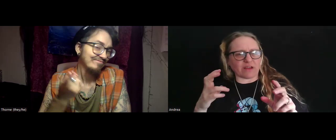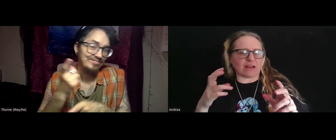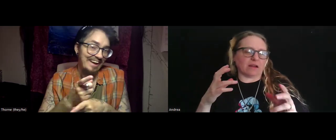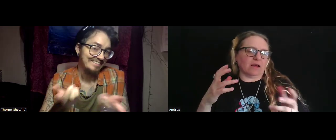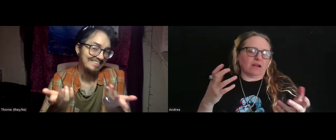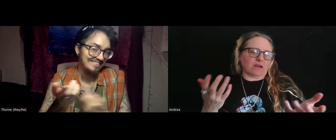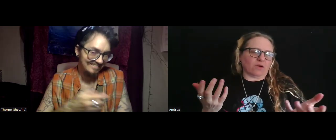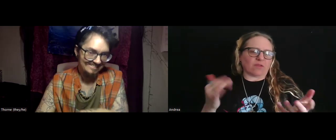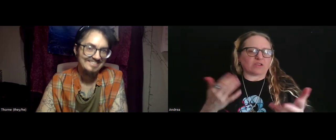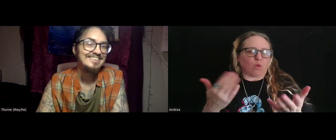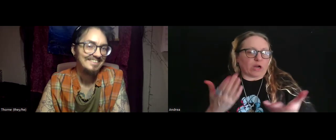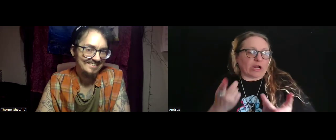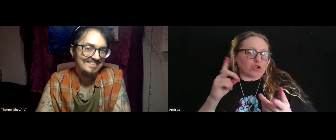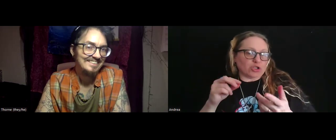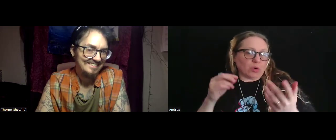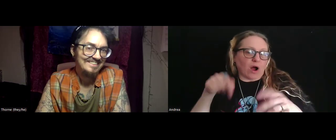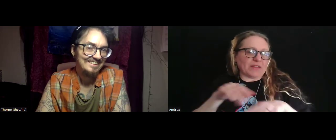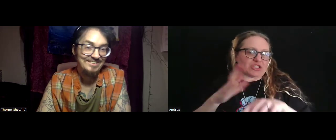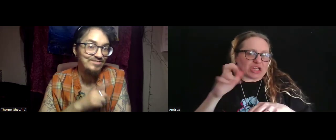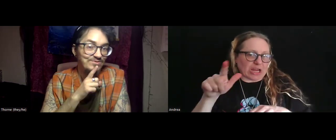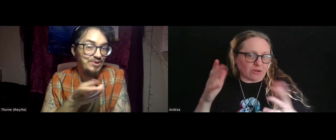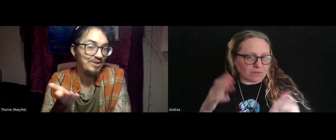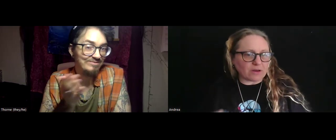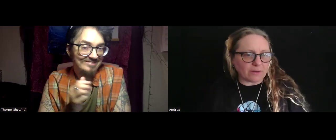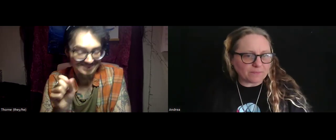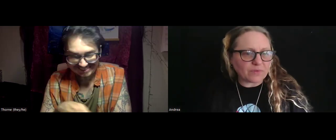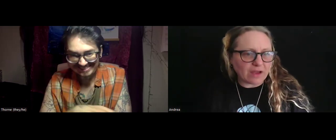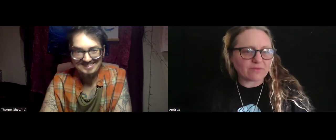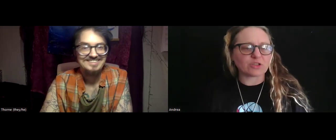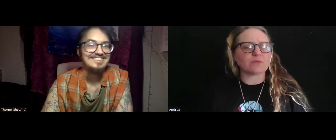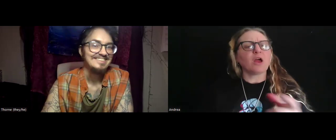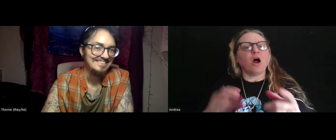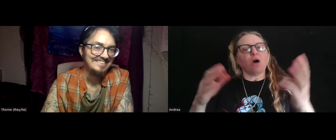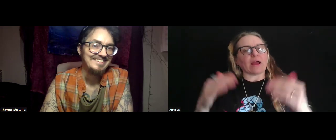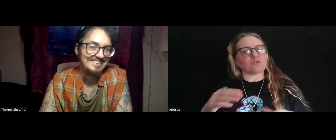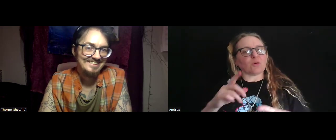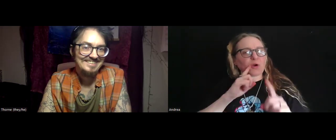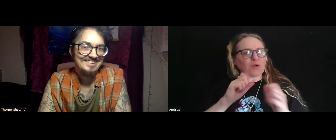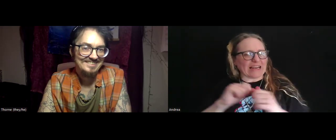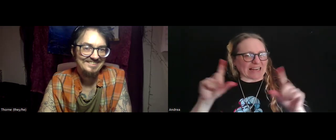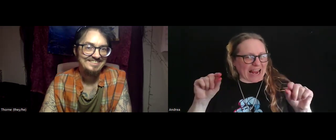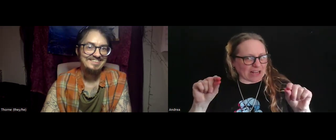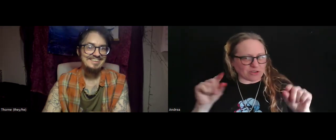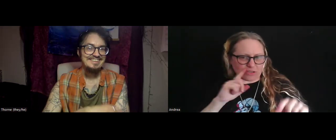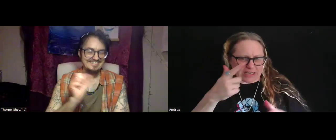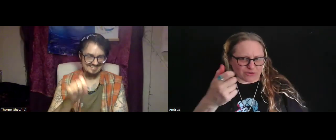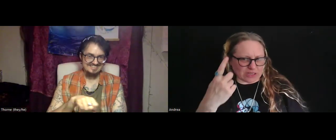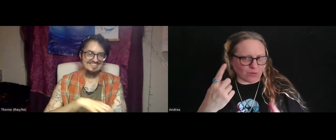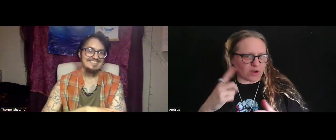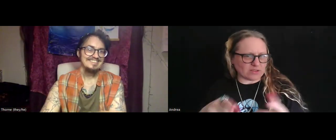and that's what we're here to do on this channel. Yeah, for sure. Okay, so Mercury in Cancer is an interesting one. So what